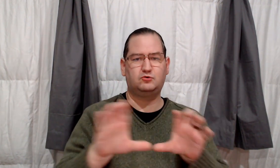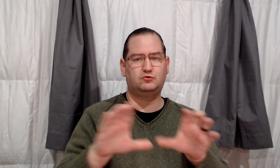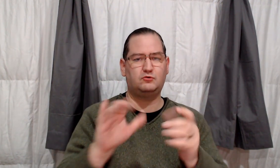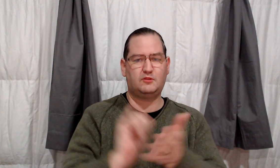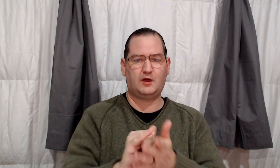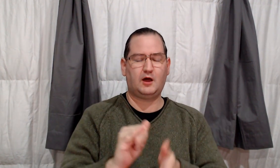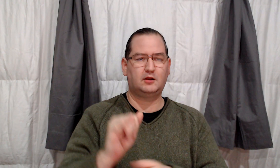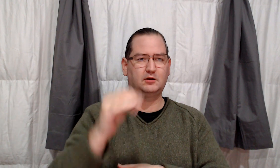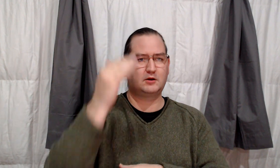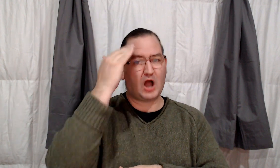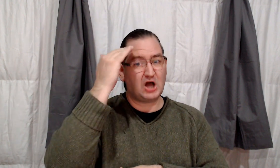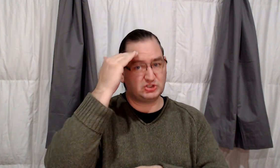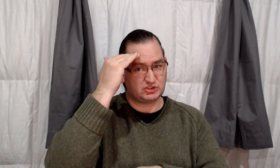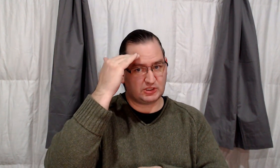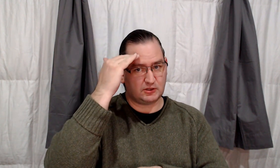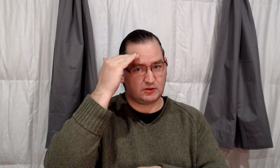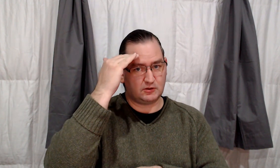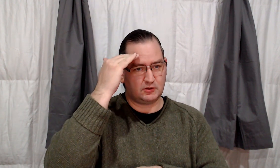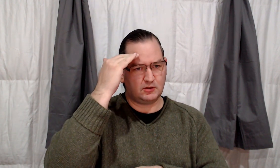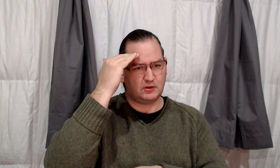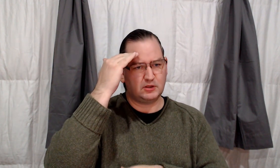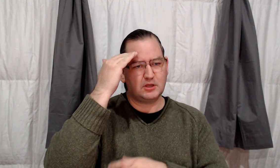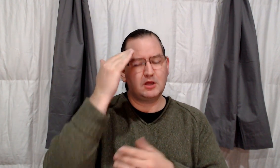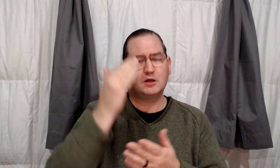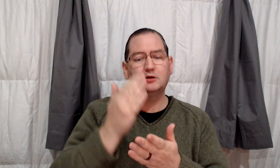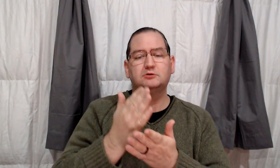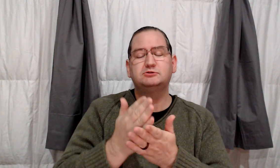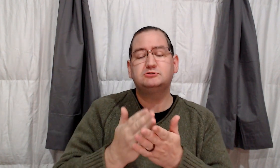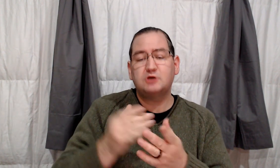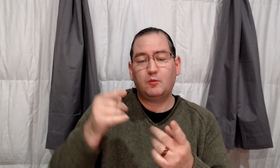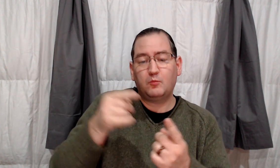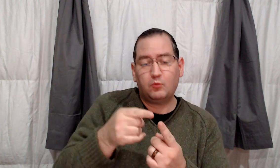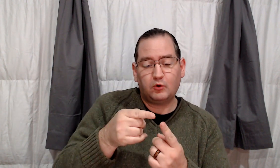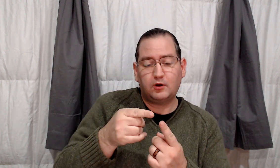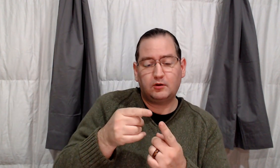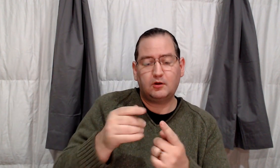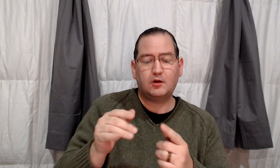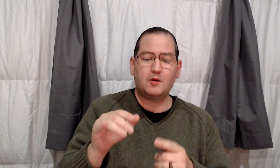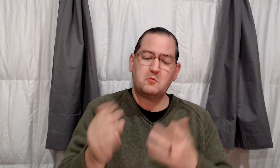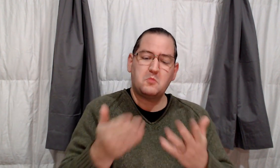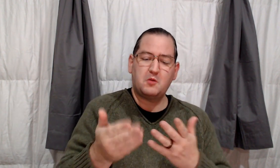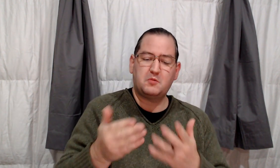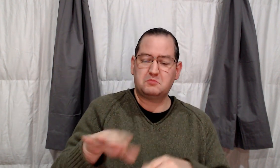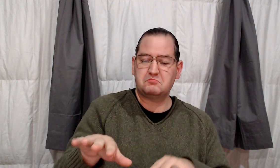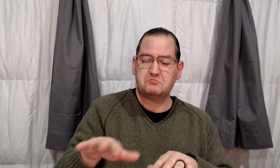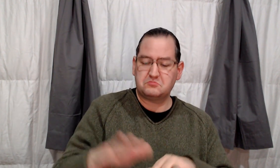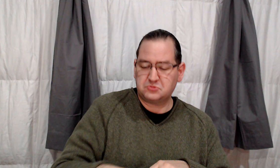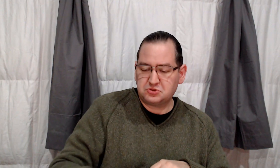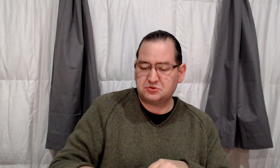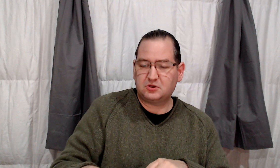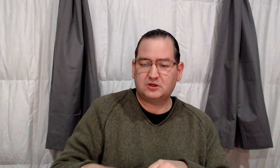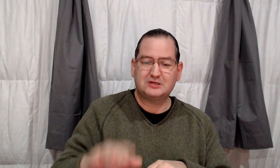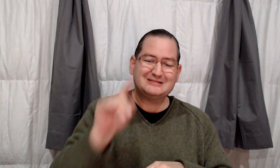At some point, maybe as a kid, a teenager, it seemed important that you